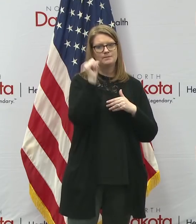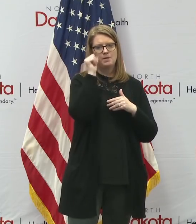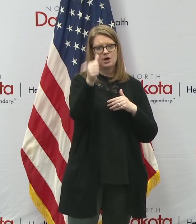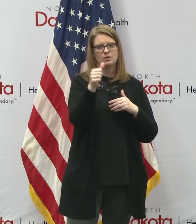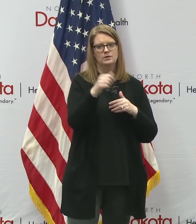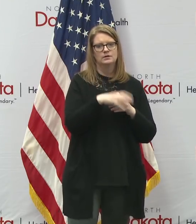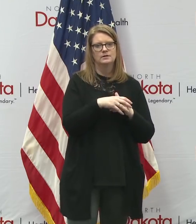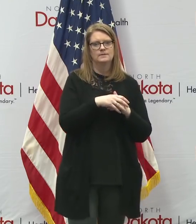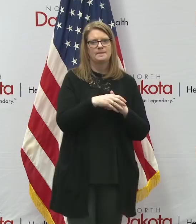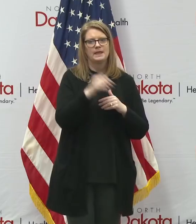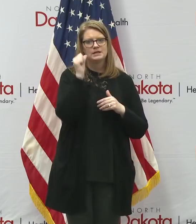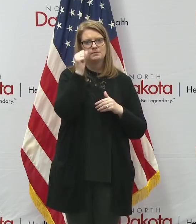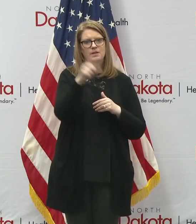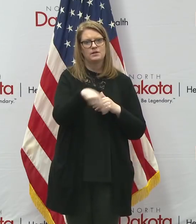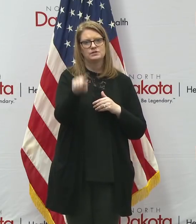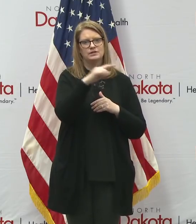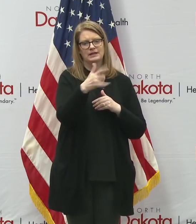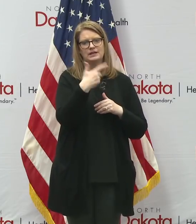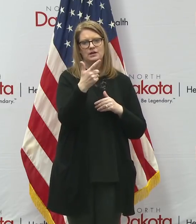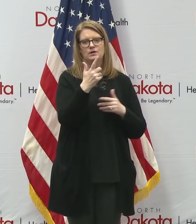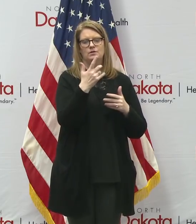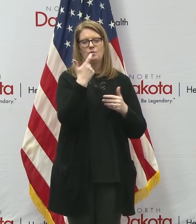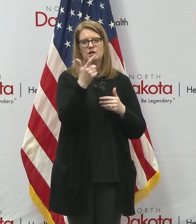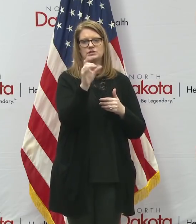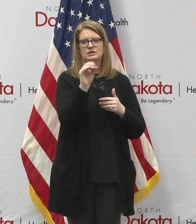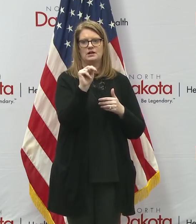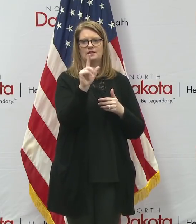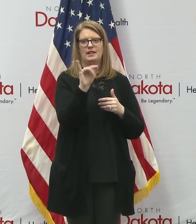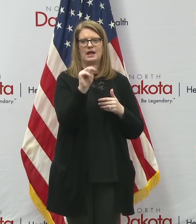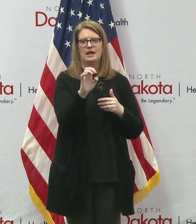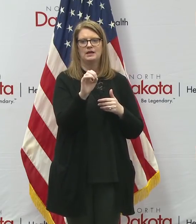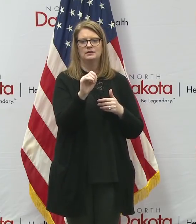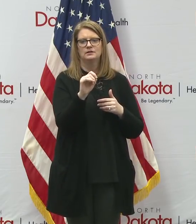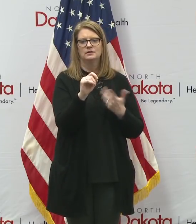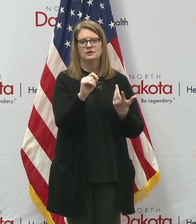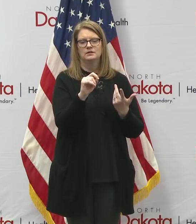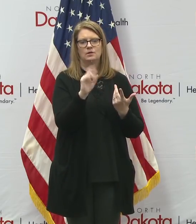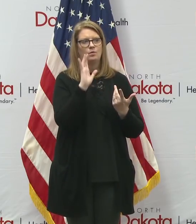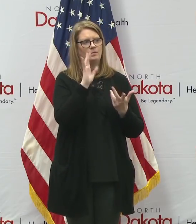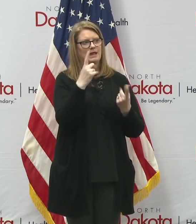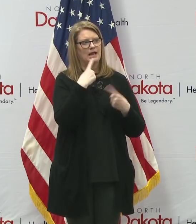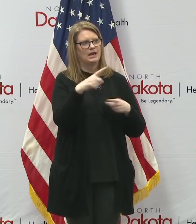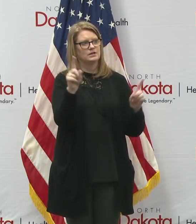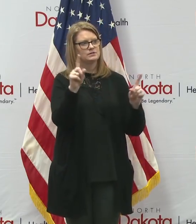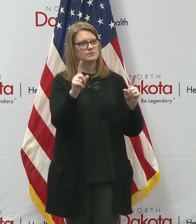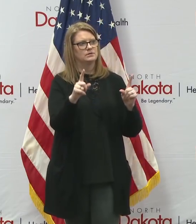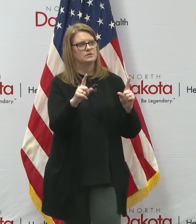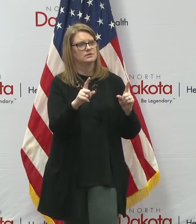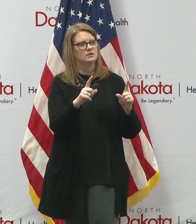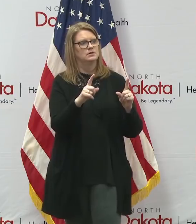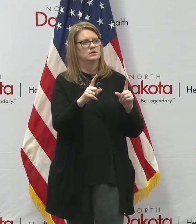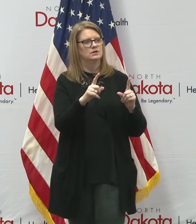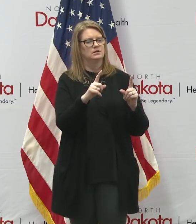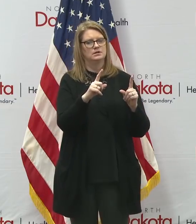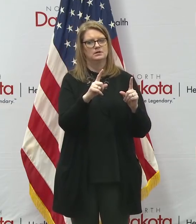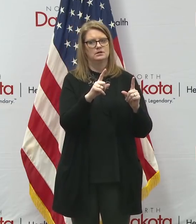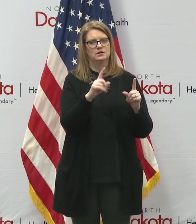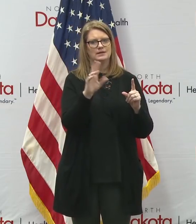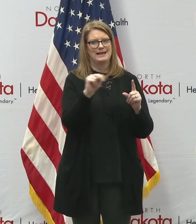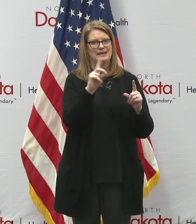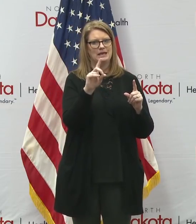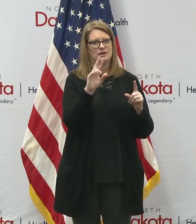Tomorrow, for those that are here watching online, we'll make an announcement which we'll post on the ND Response and the